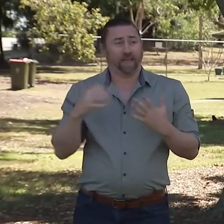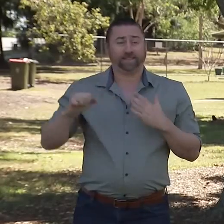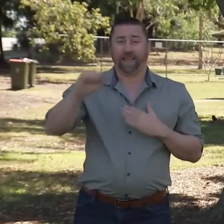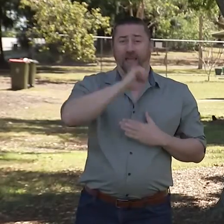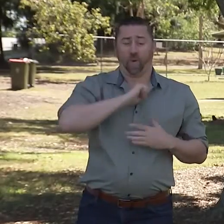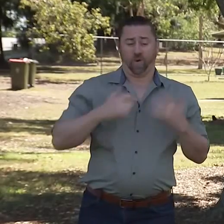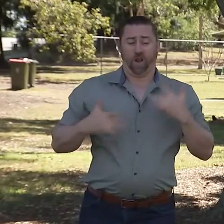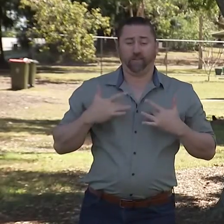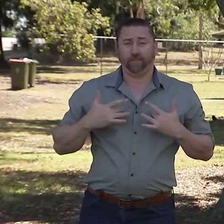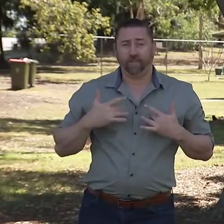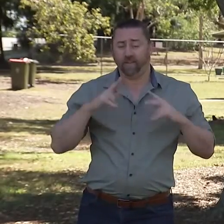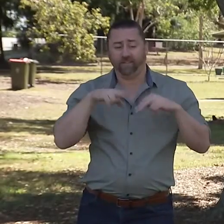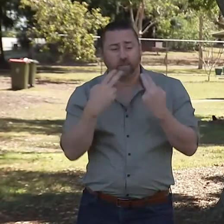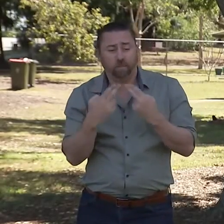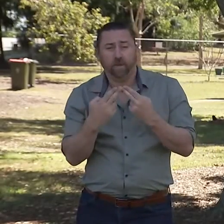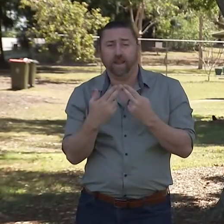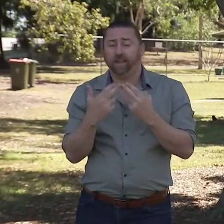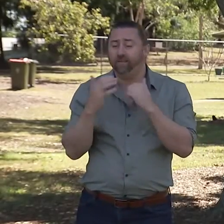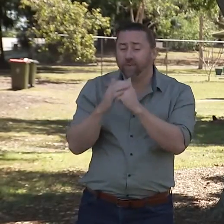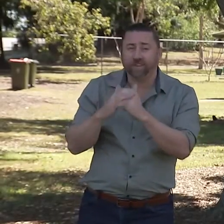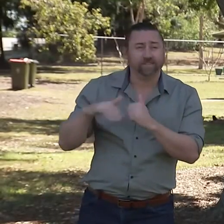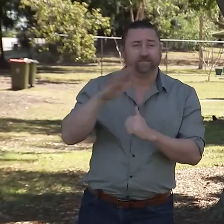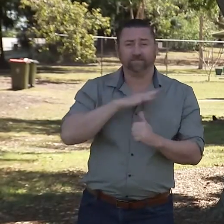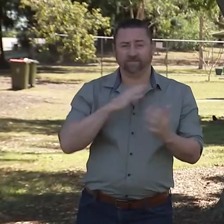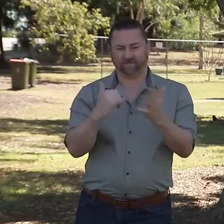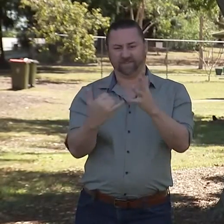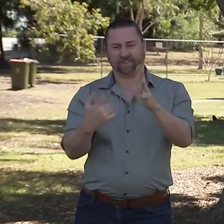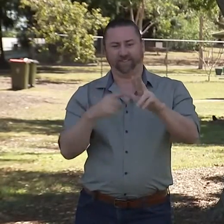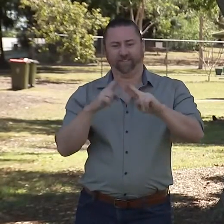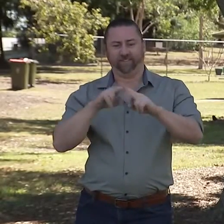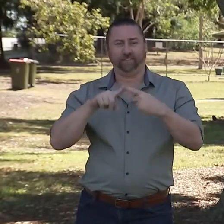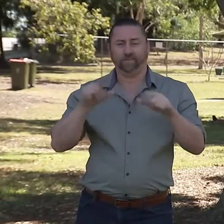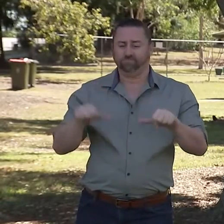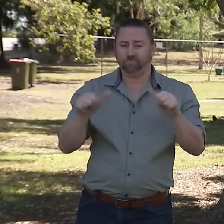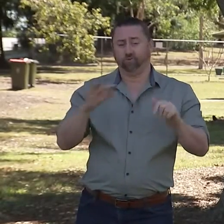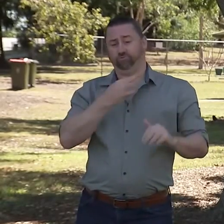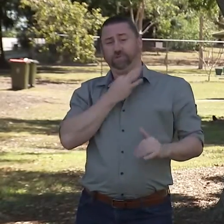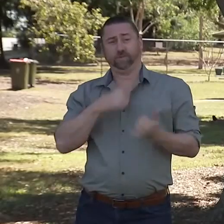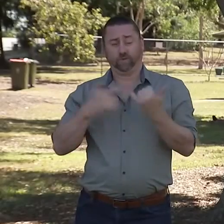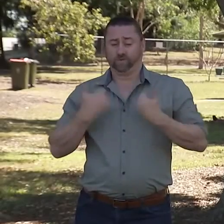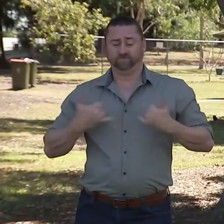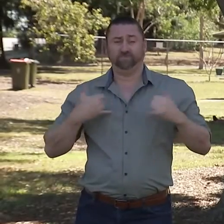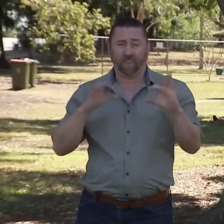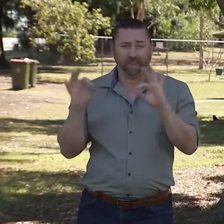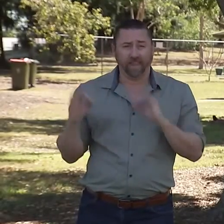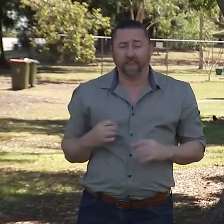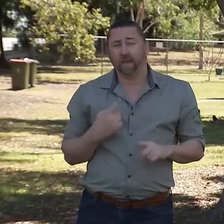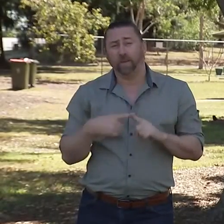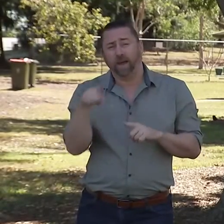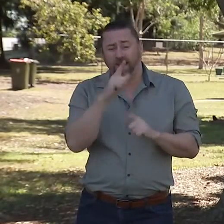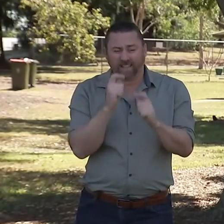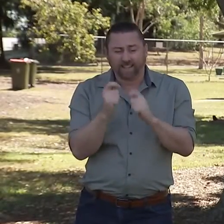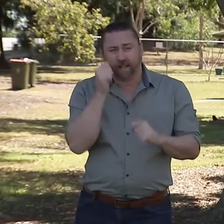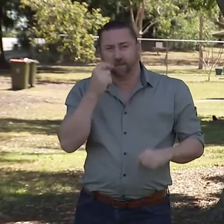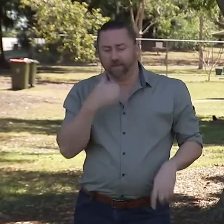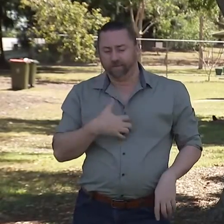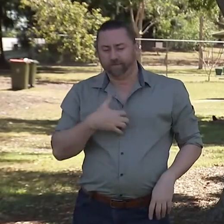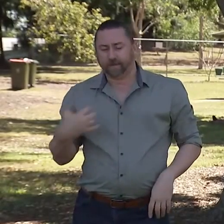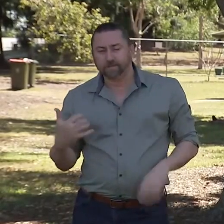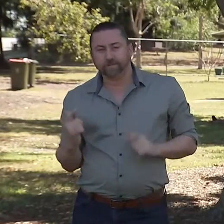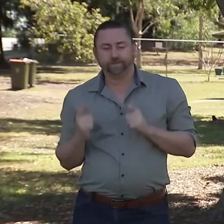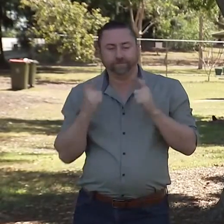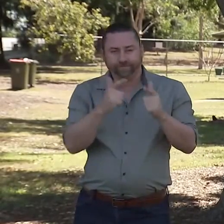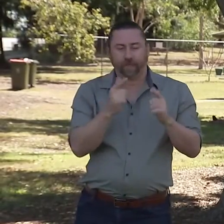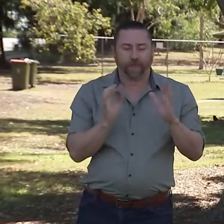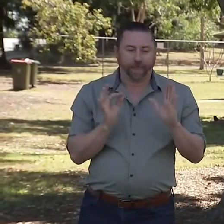safe. So thank you for that. And also thank you to everyone who's coming out to get tested. I know it's a nuisance, but